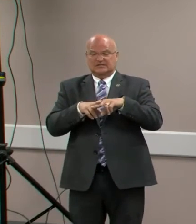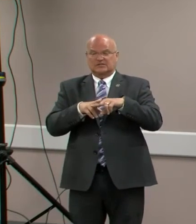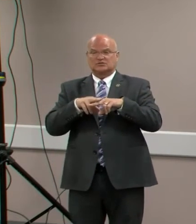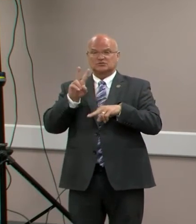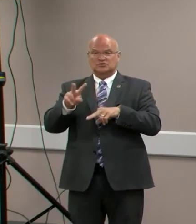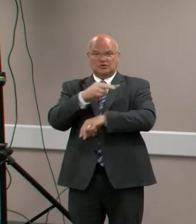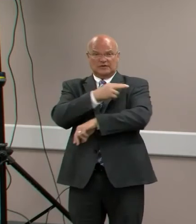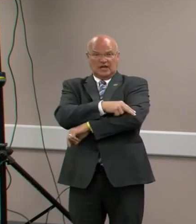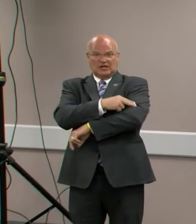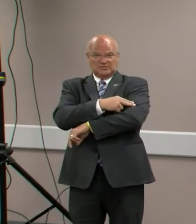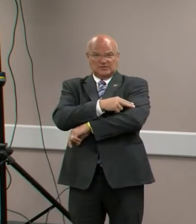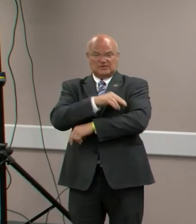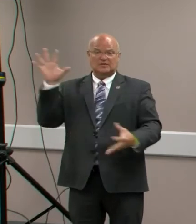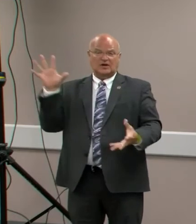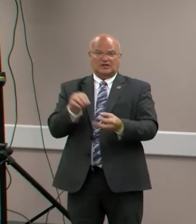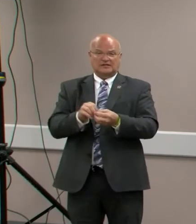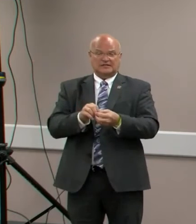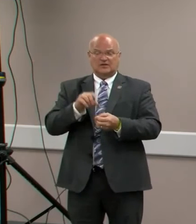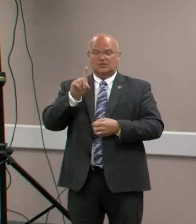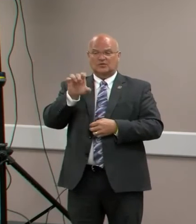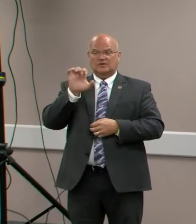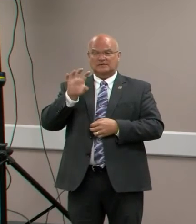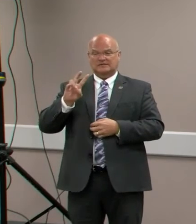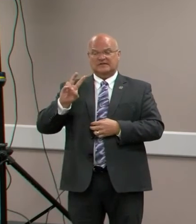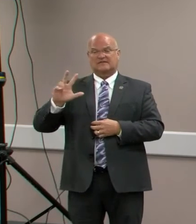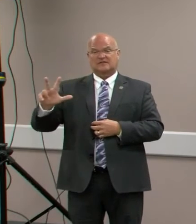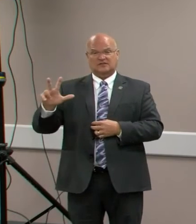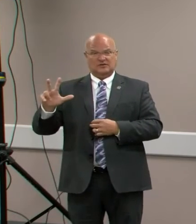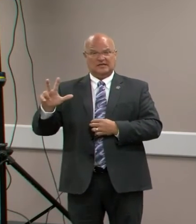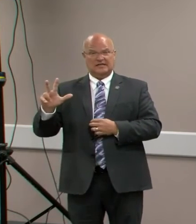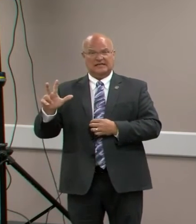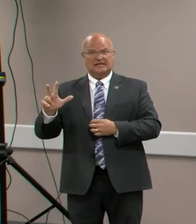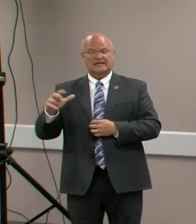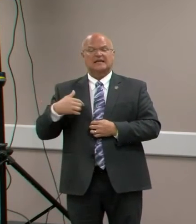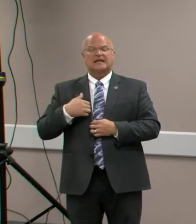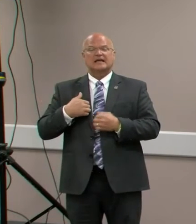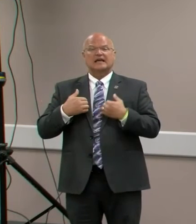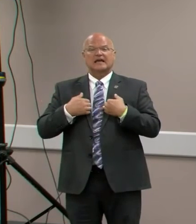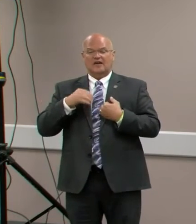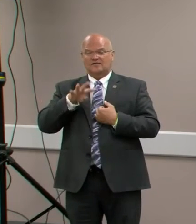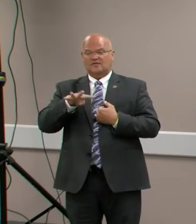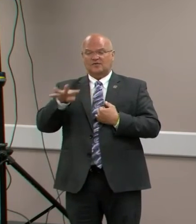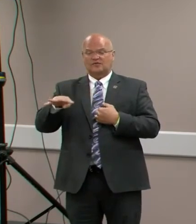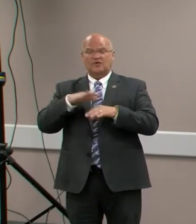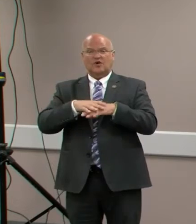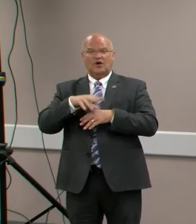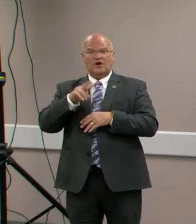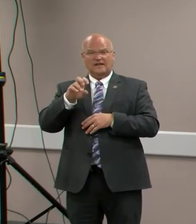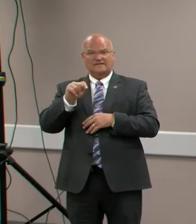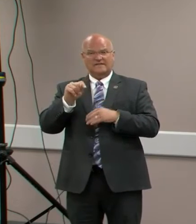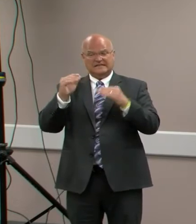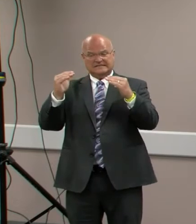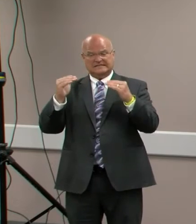our hospitalized, so we have 173 hospitalized. We have 44 currently on a ventilator, which is down 2 from